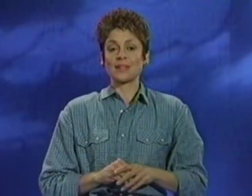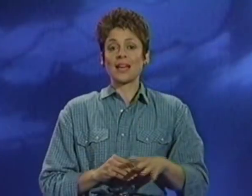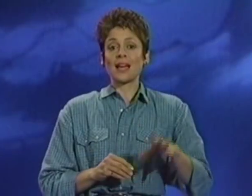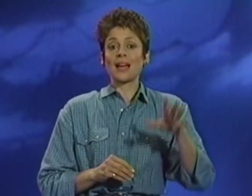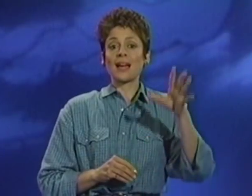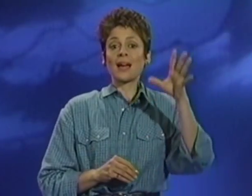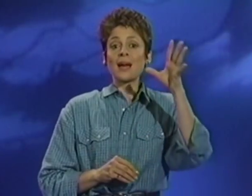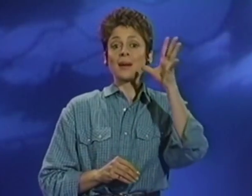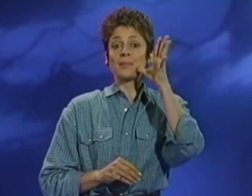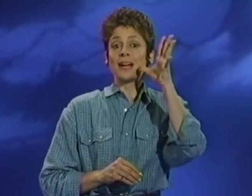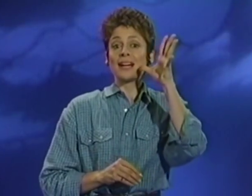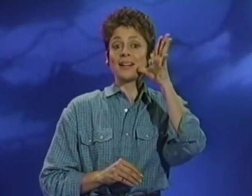Mama.